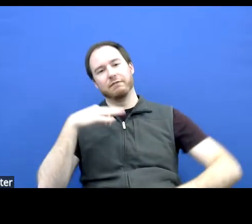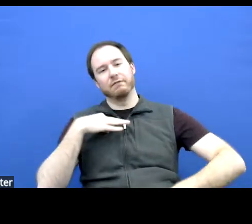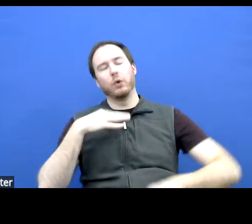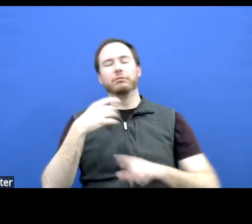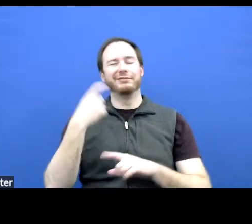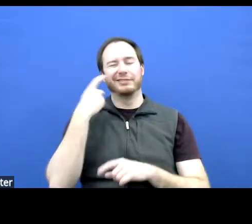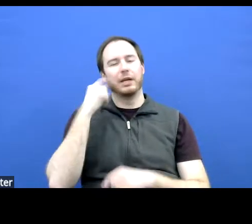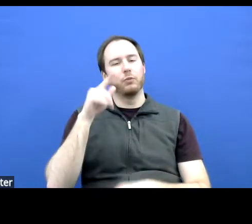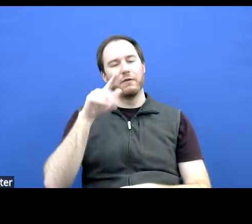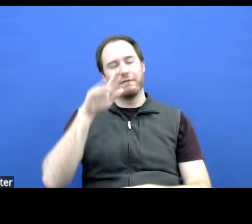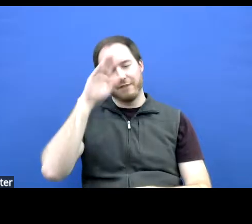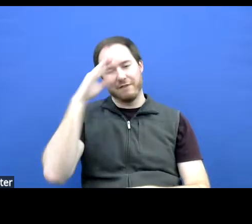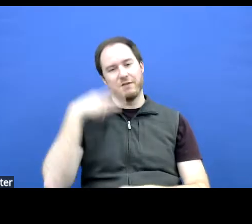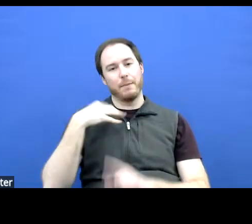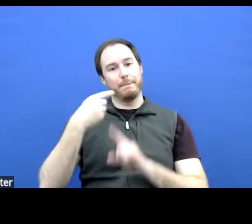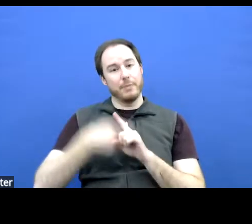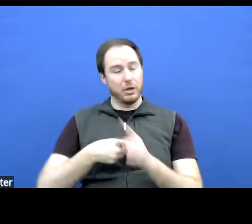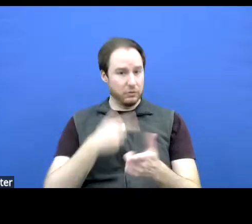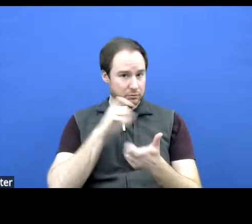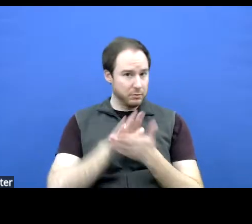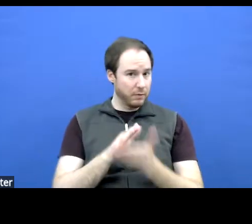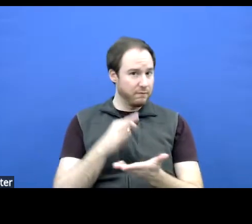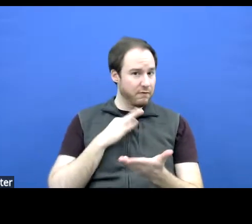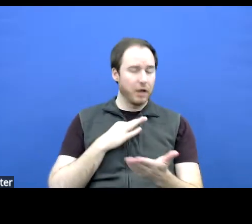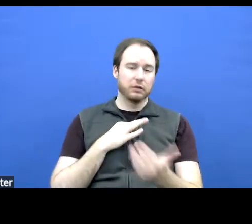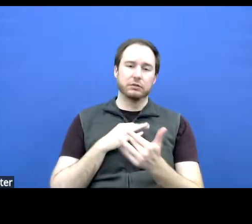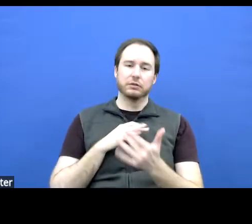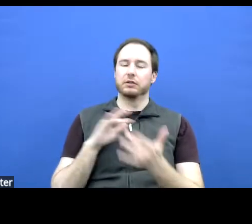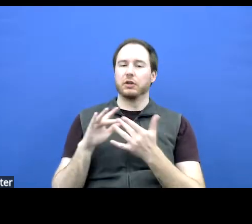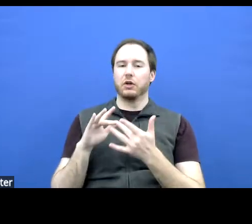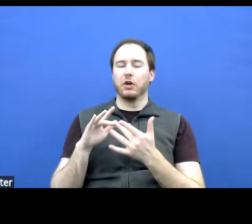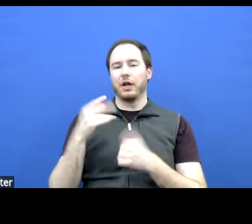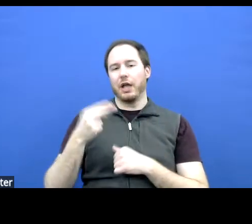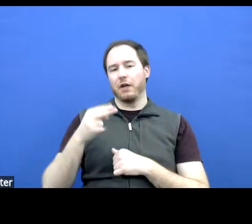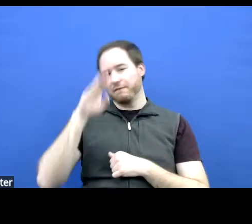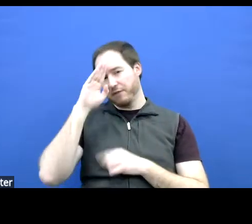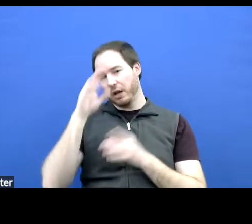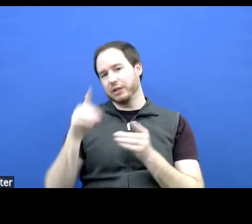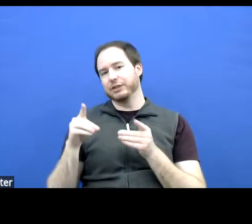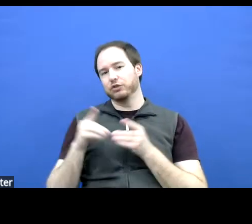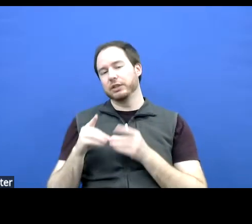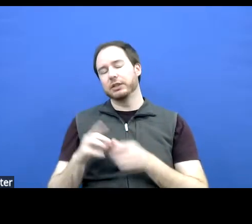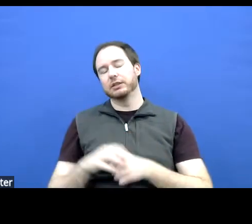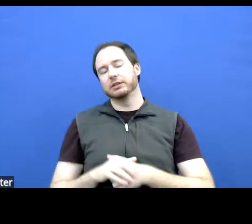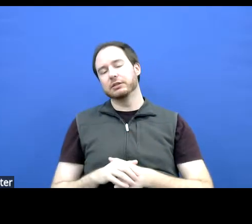if anybody's interested in becoming a volunteer, I would say contact the Henrietta Fire District.